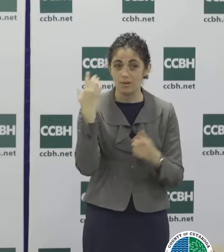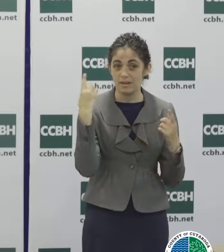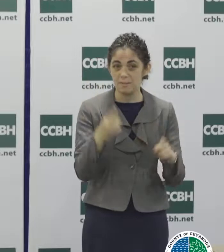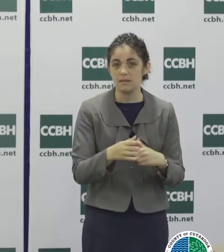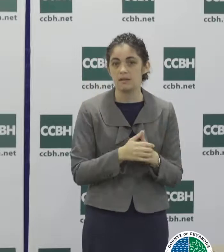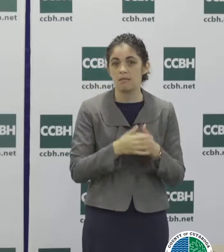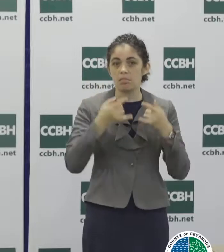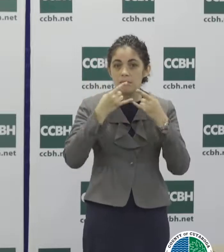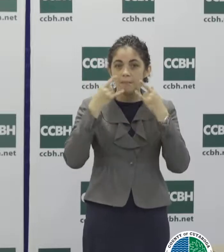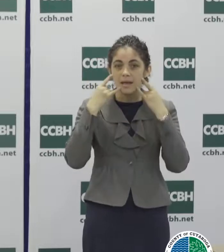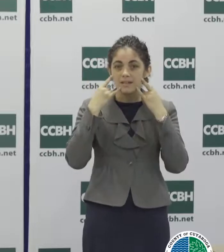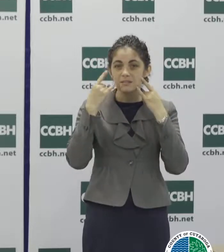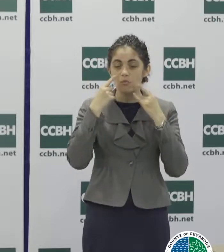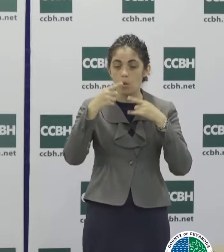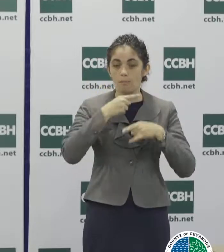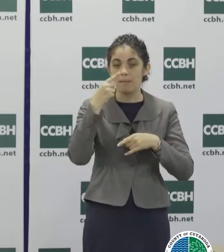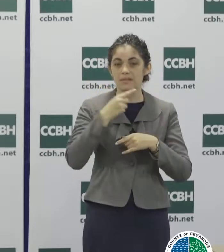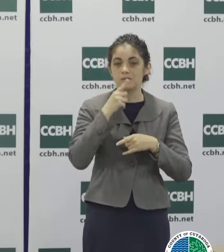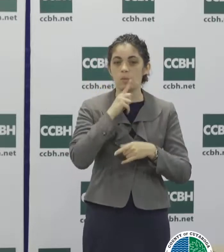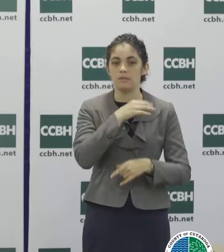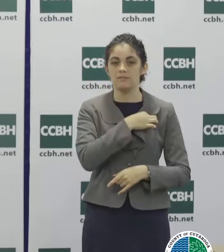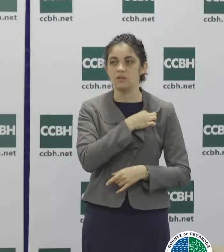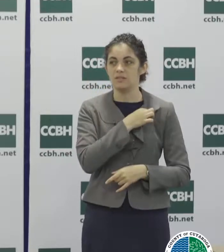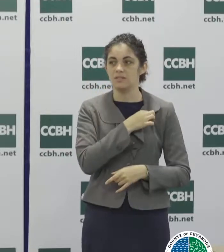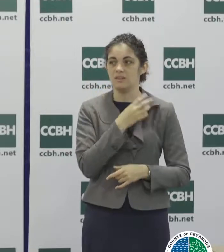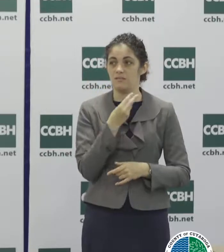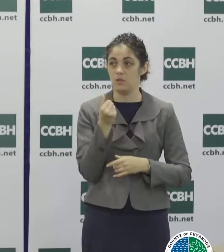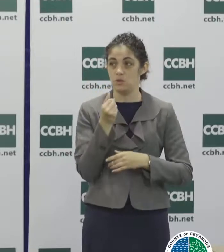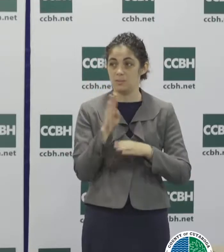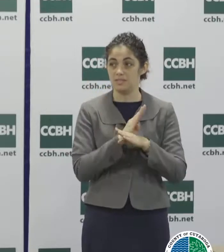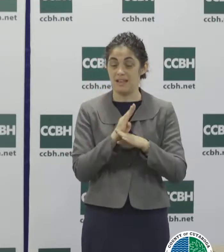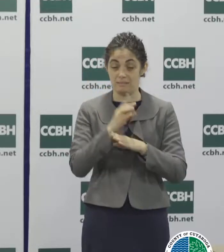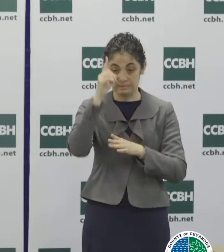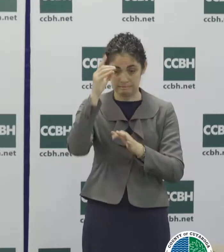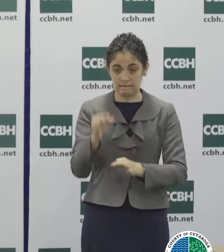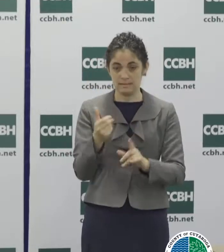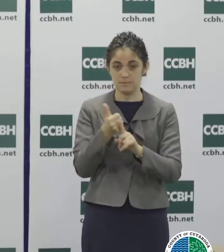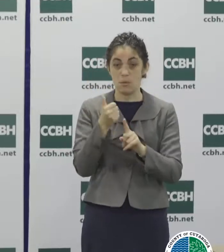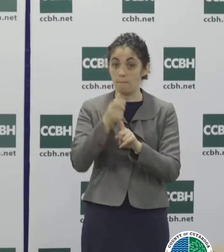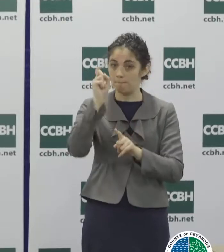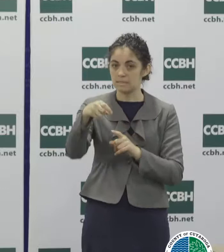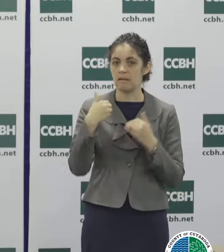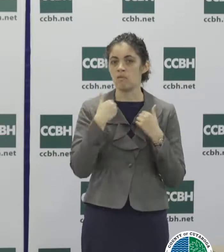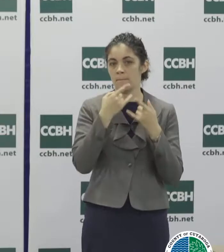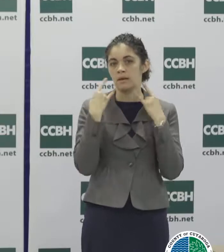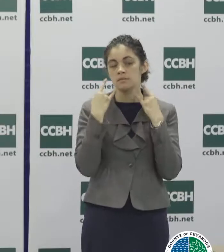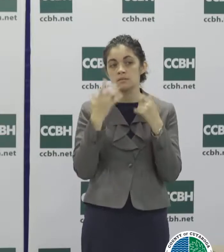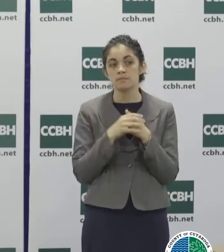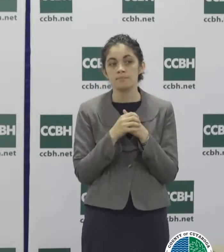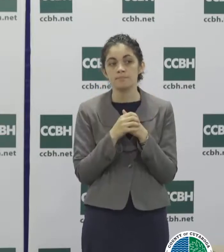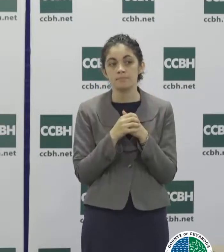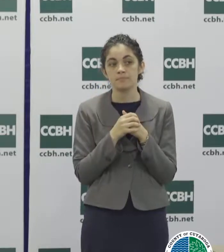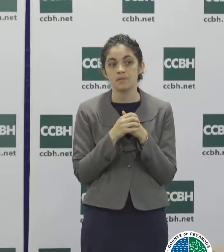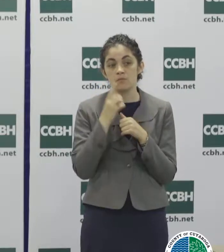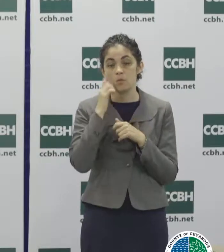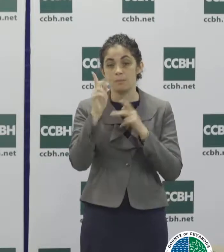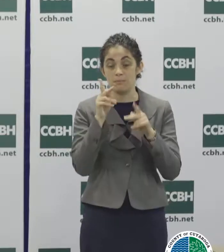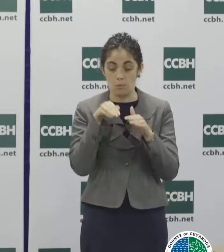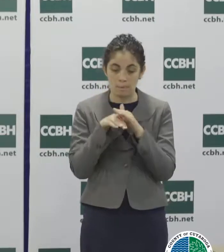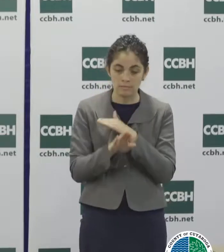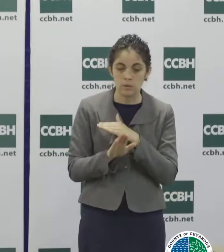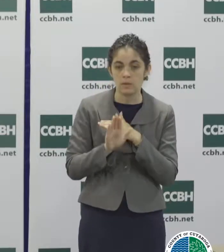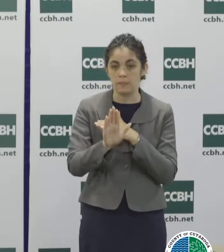the masking for the public is voluntary. Some businesses have chosen to require masks for people